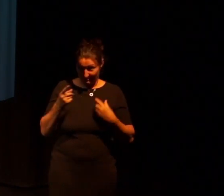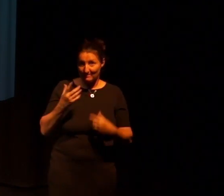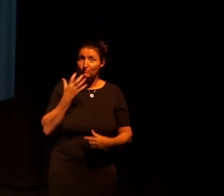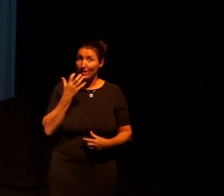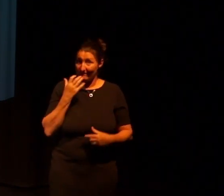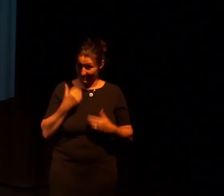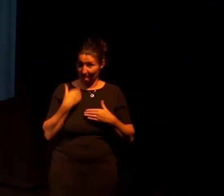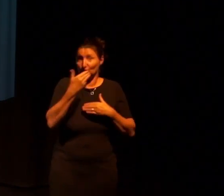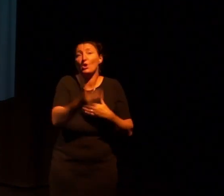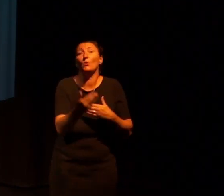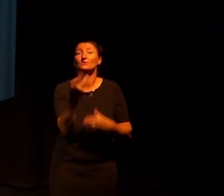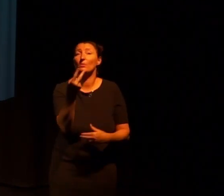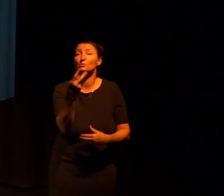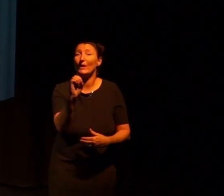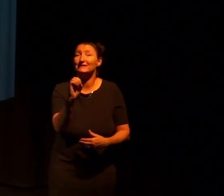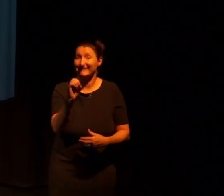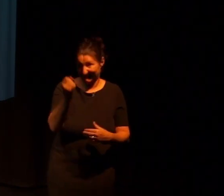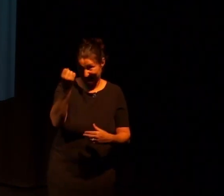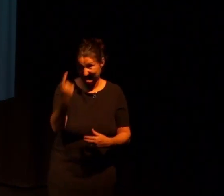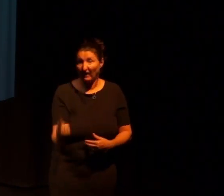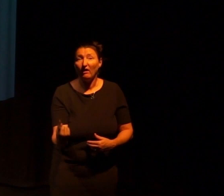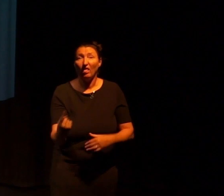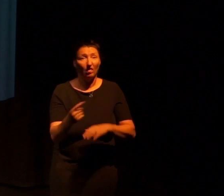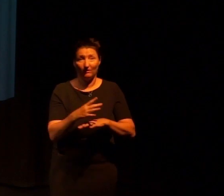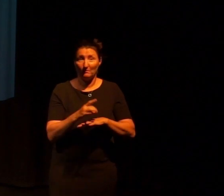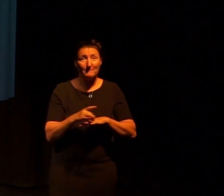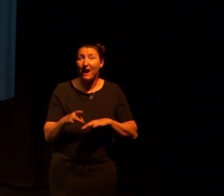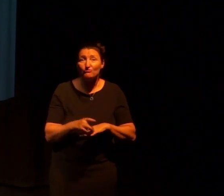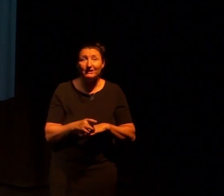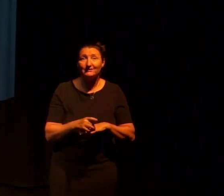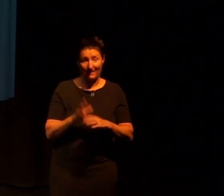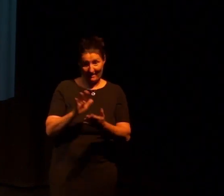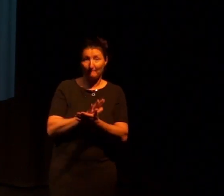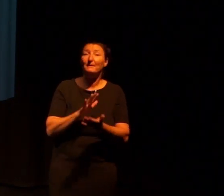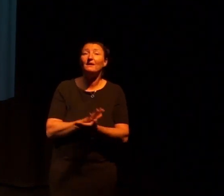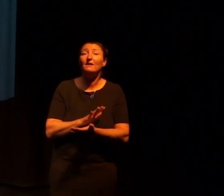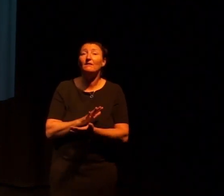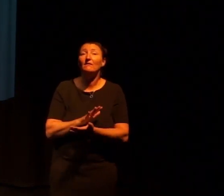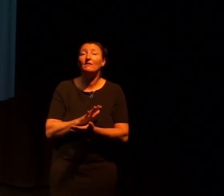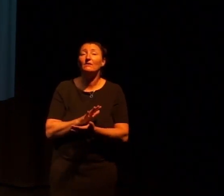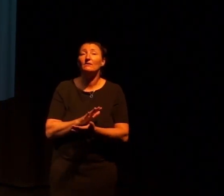last of her 20s, still single, with the same feeling of delight?